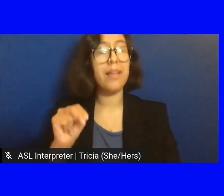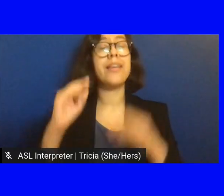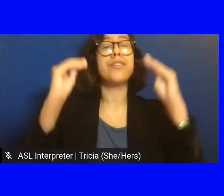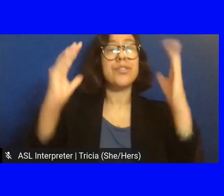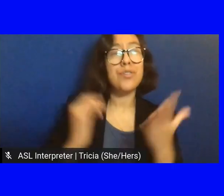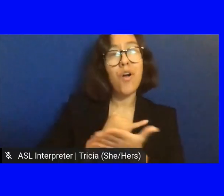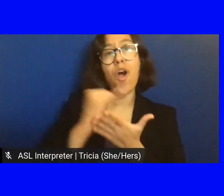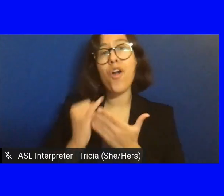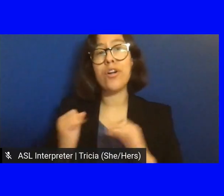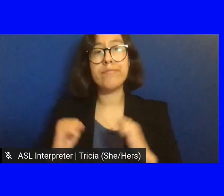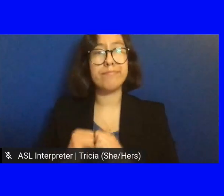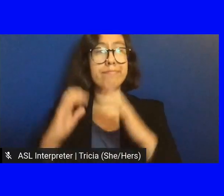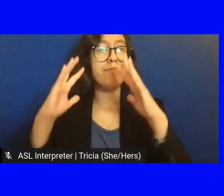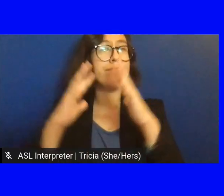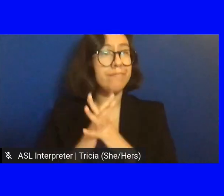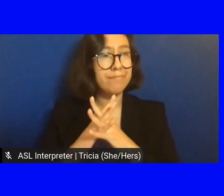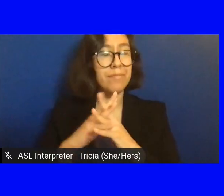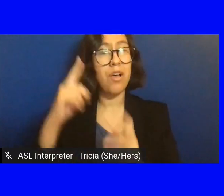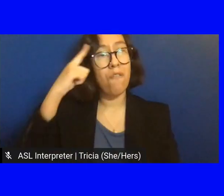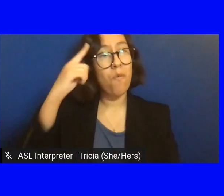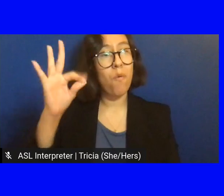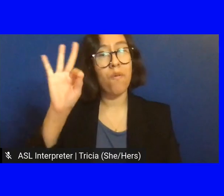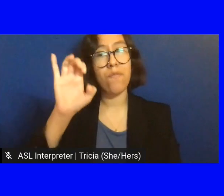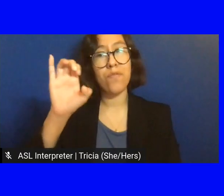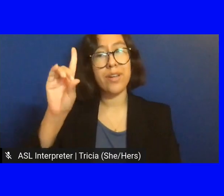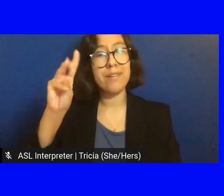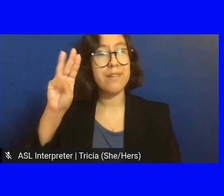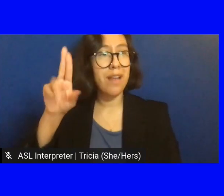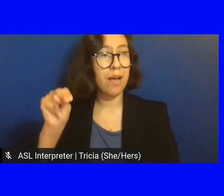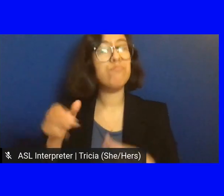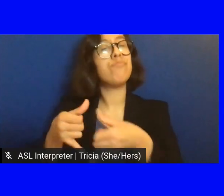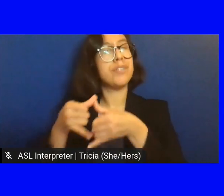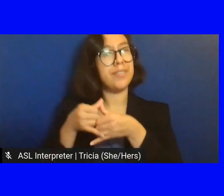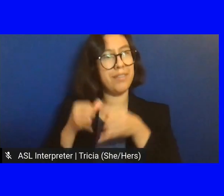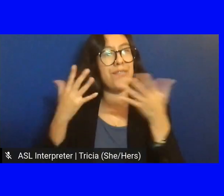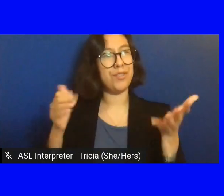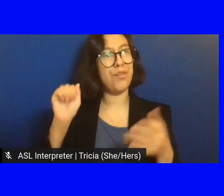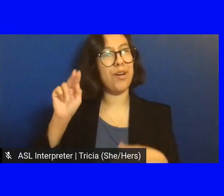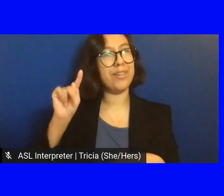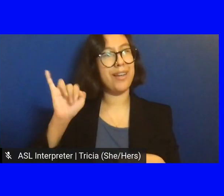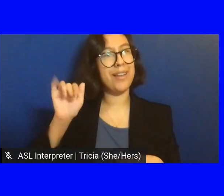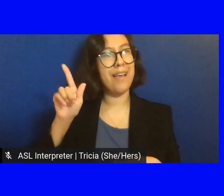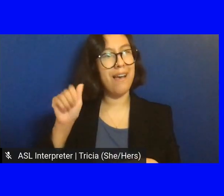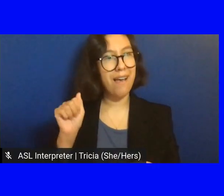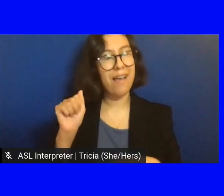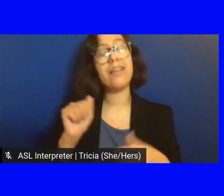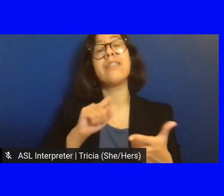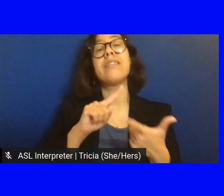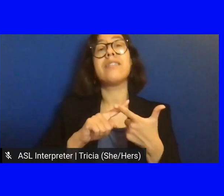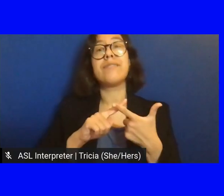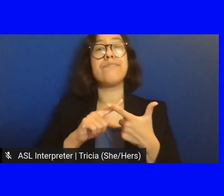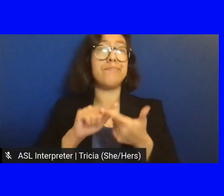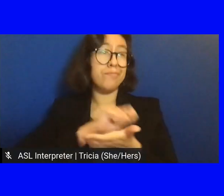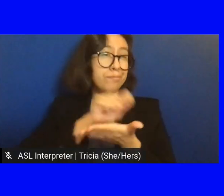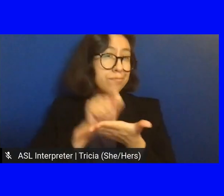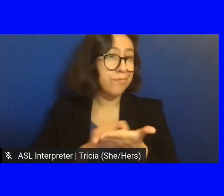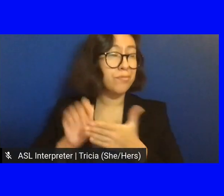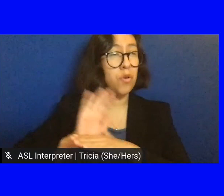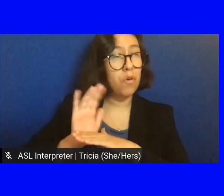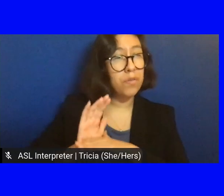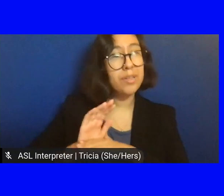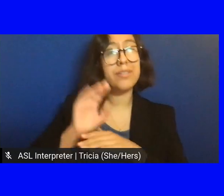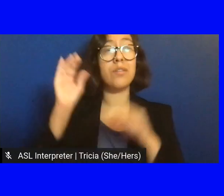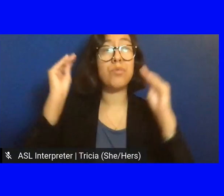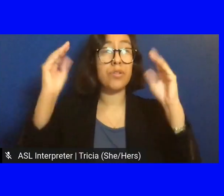Freedoms and 2009 Artadia Awardee. Karen Hartsfield, award-winning screenwriter, director, associate arts professor at